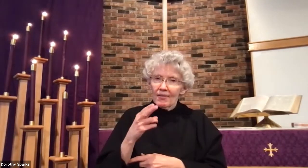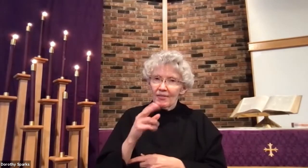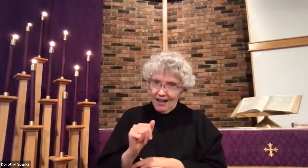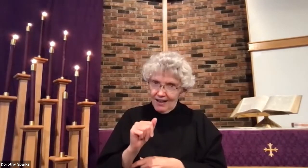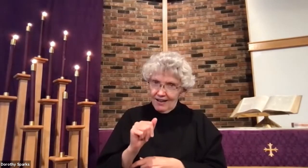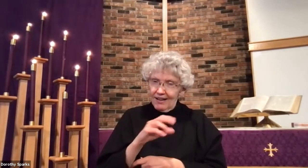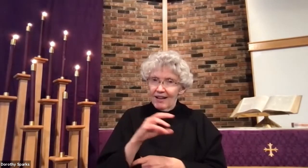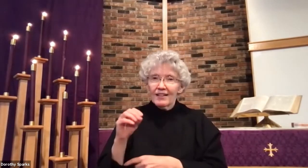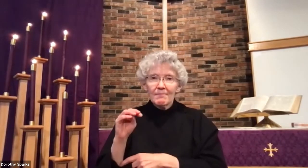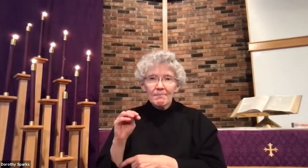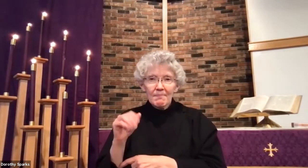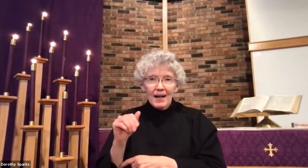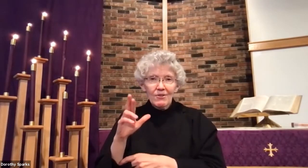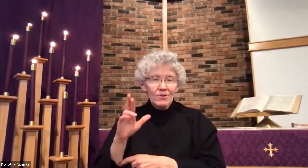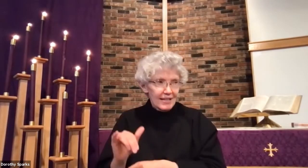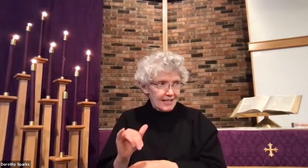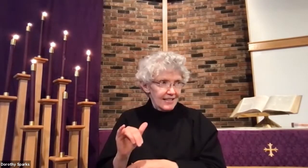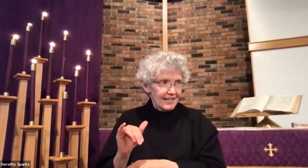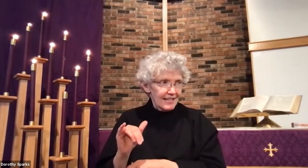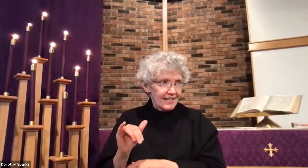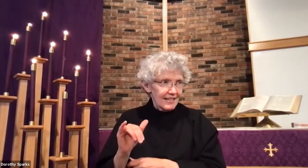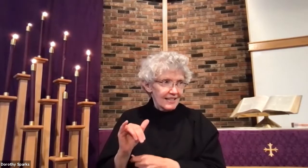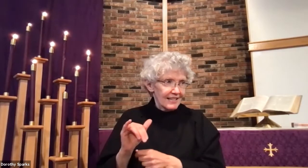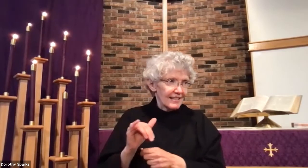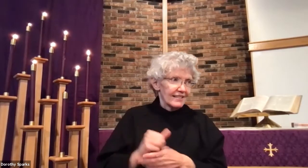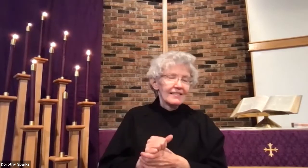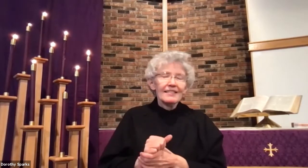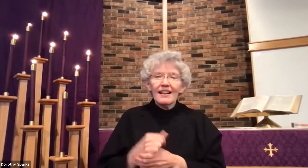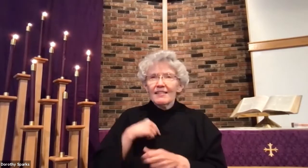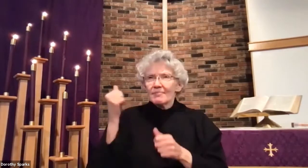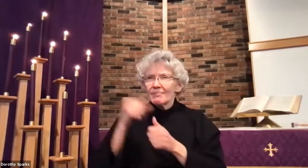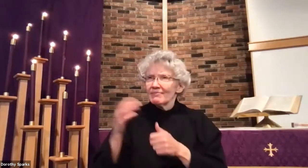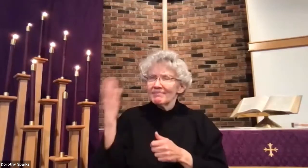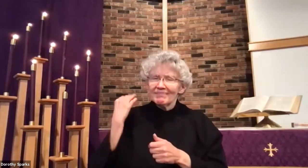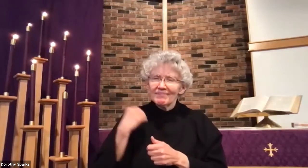The next gospel reading is about Martha and Mary.